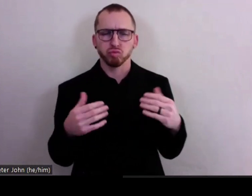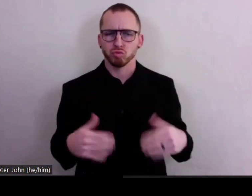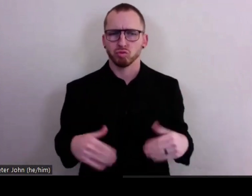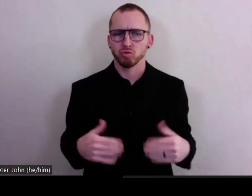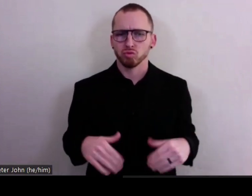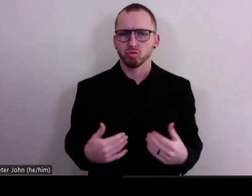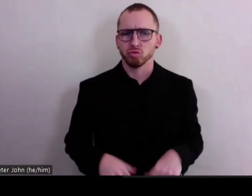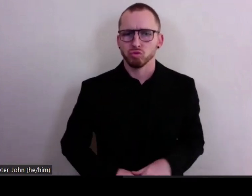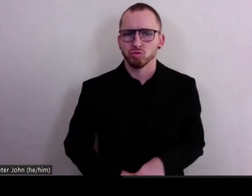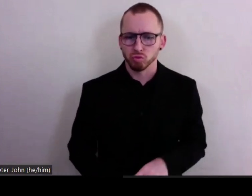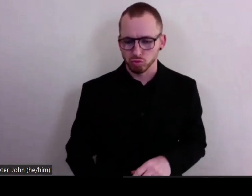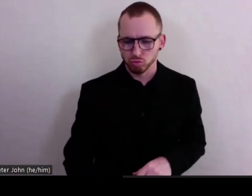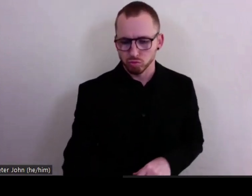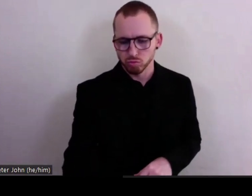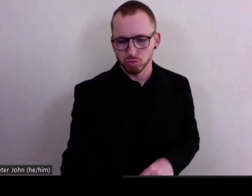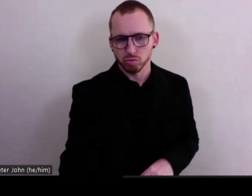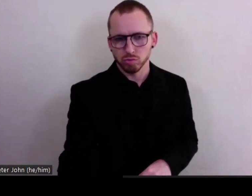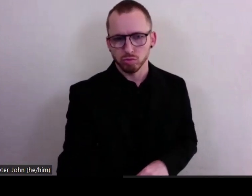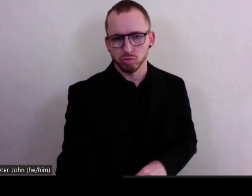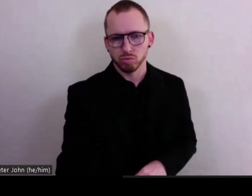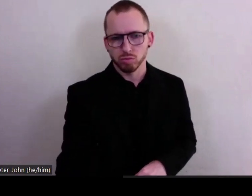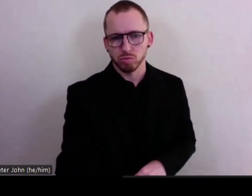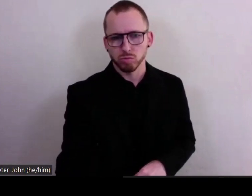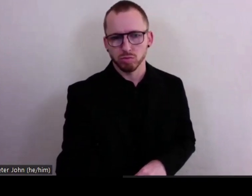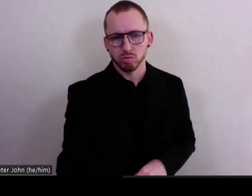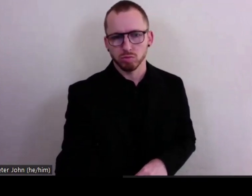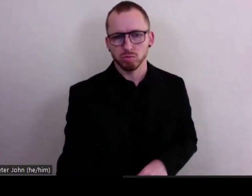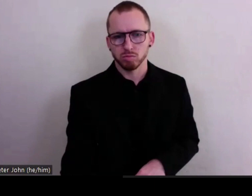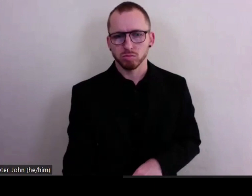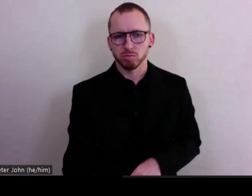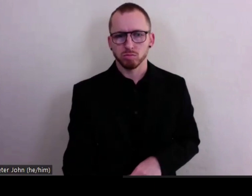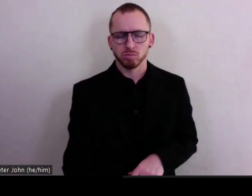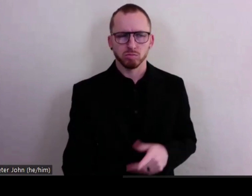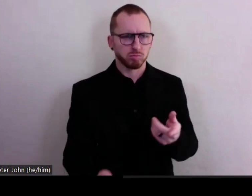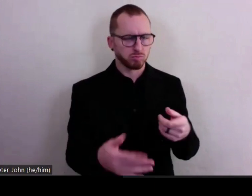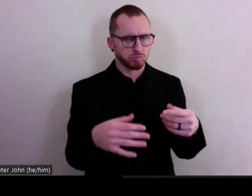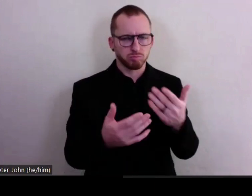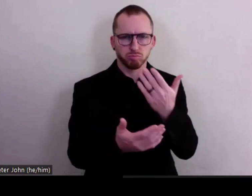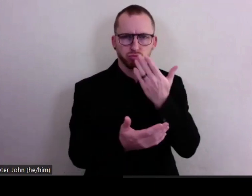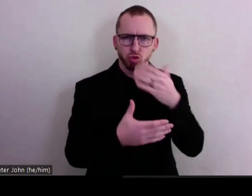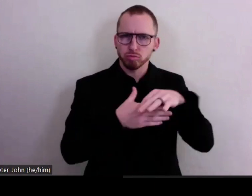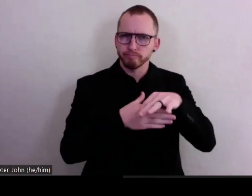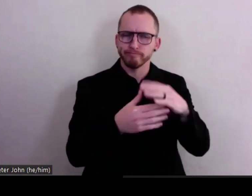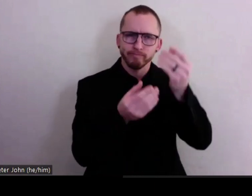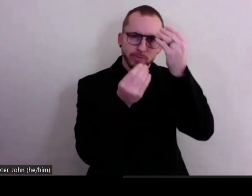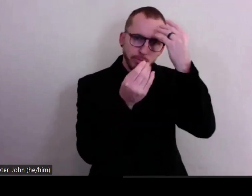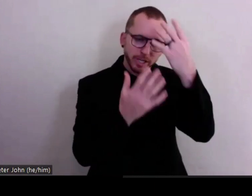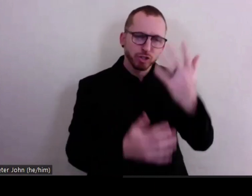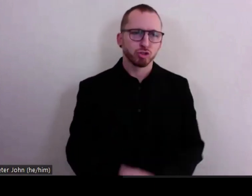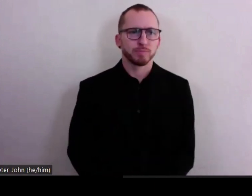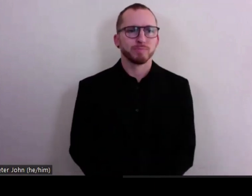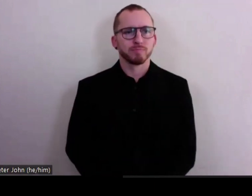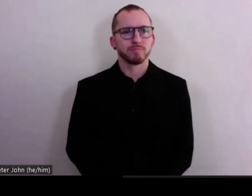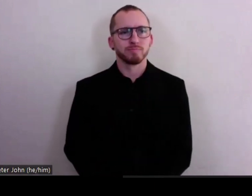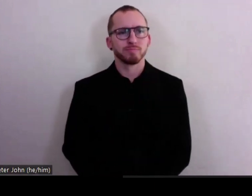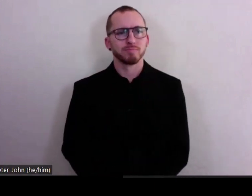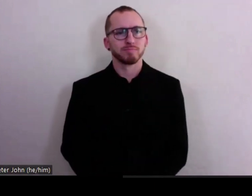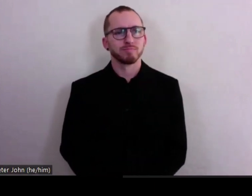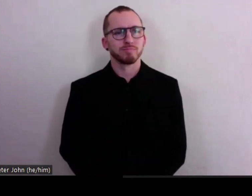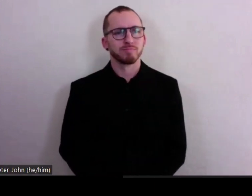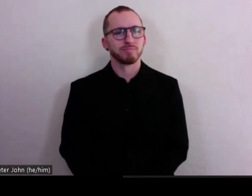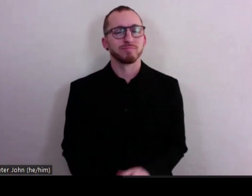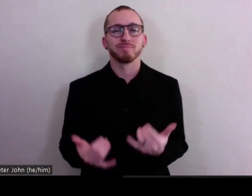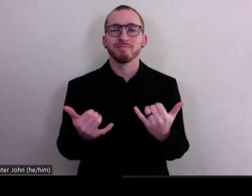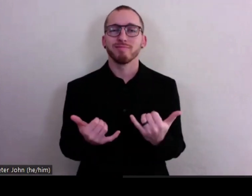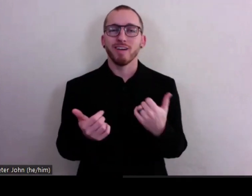anywhere else. So I definitely needed information. So it's my opportunity to introduce our next speaker, who is Lesa